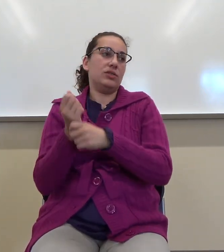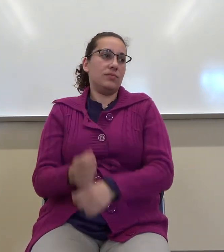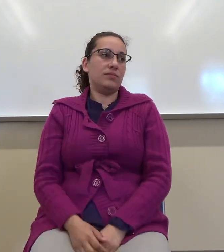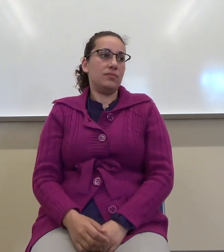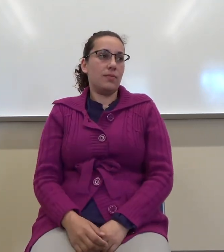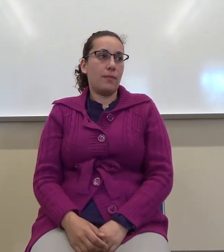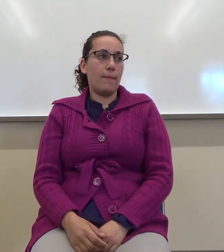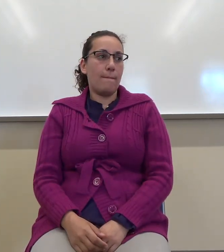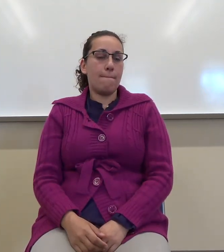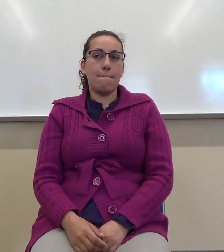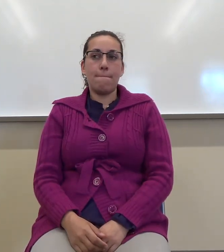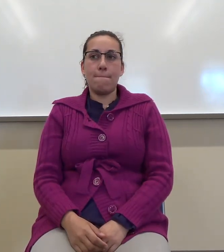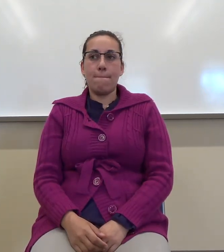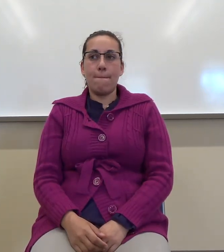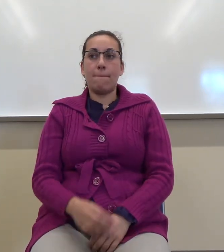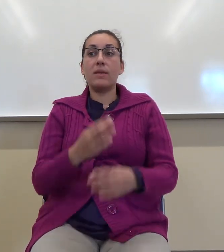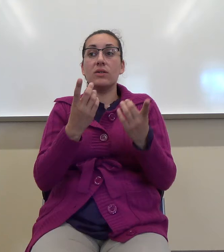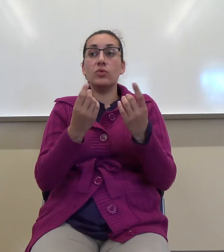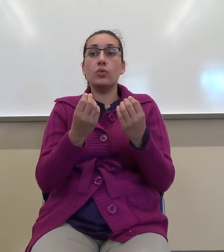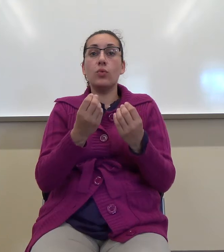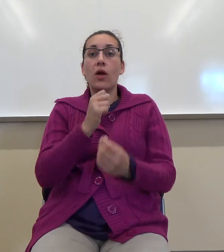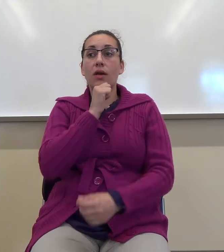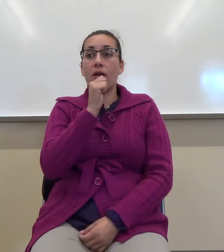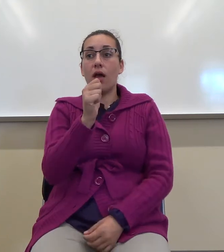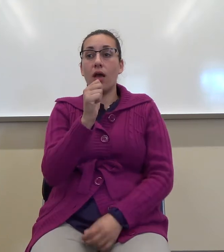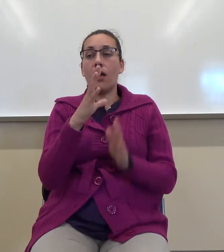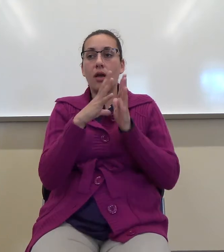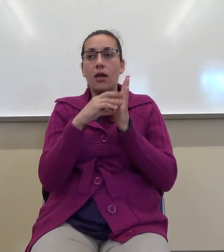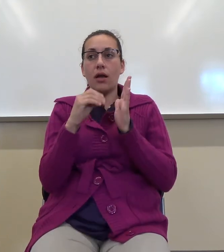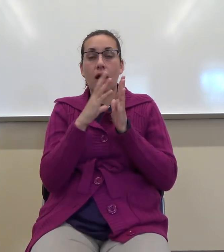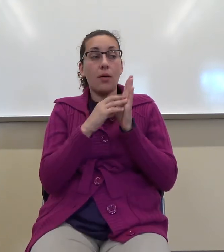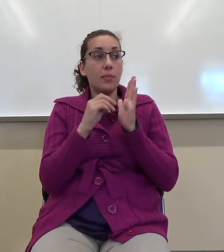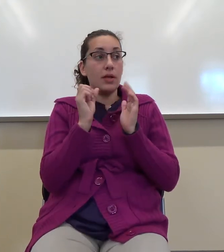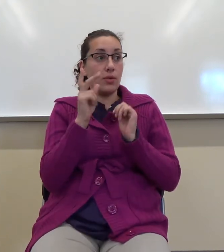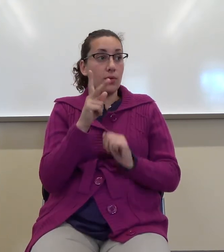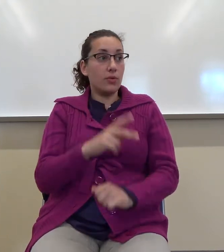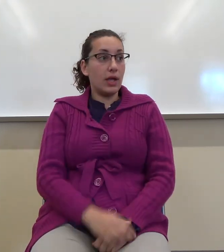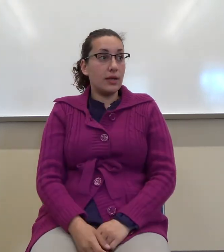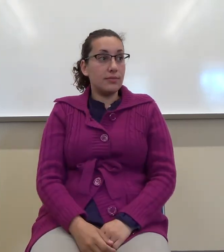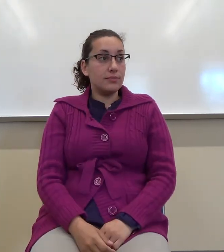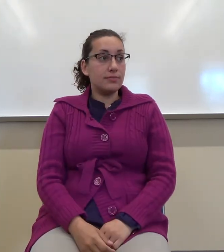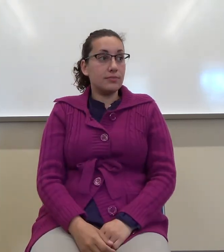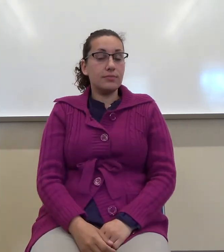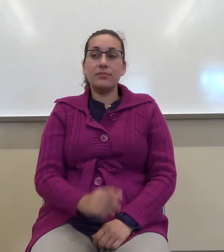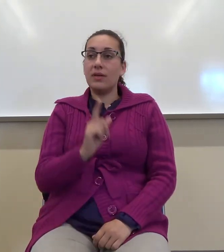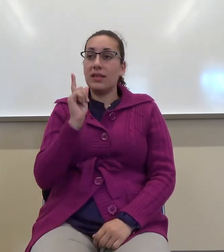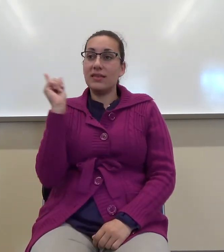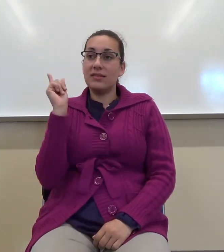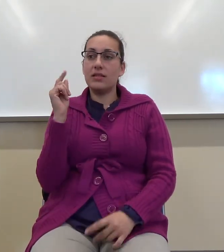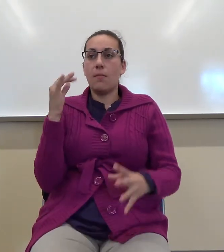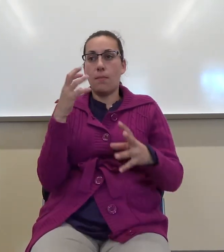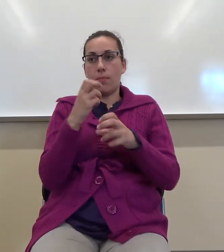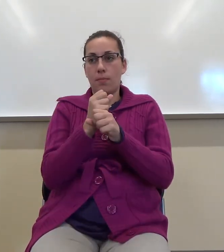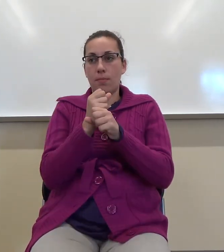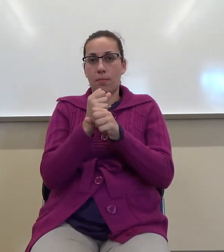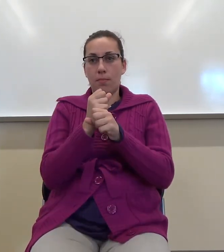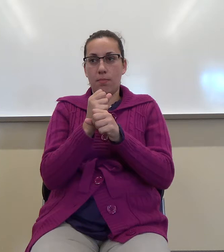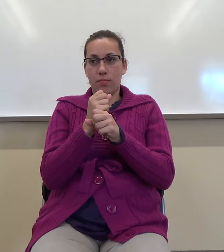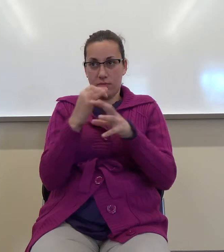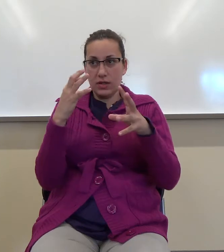Do not just copy. This is paraphrasing. If you just copy this down here, you're not going to get